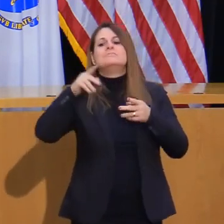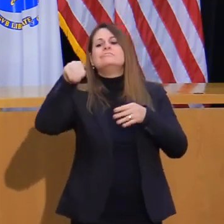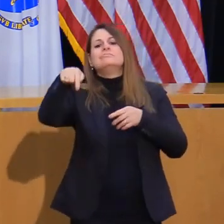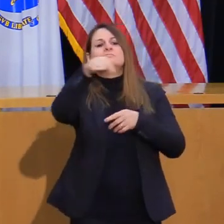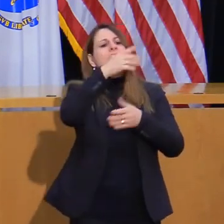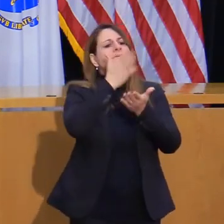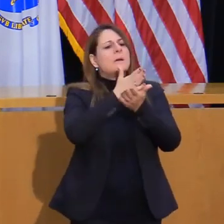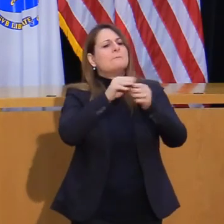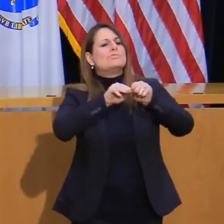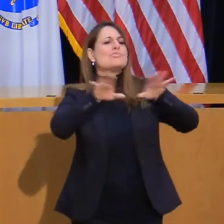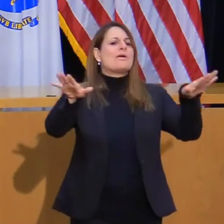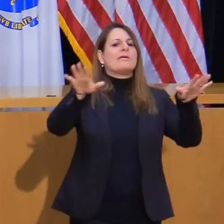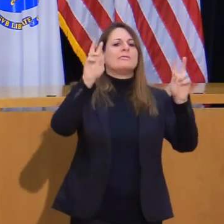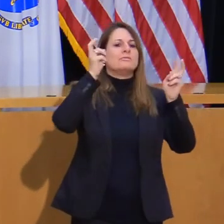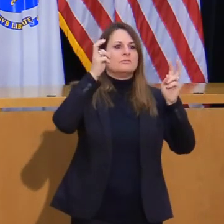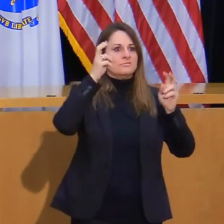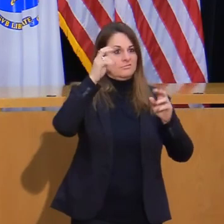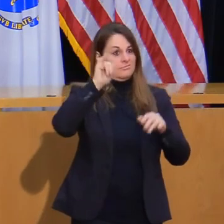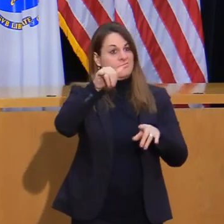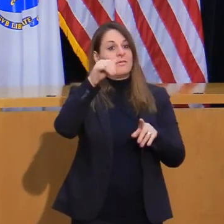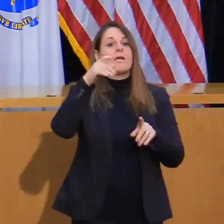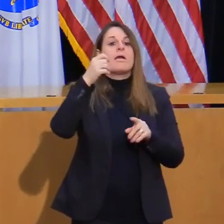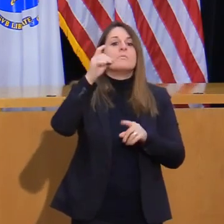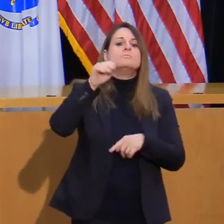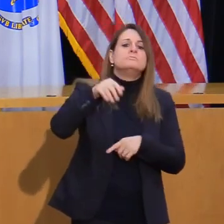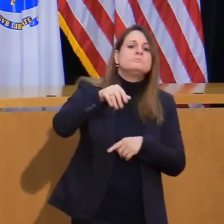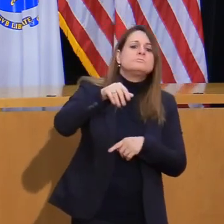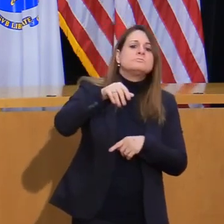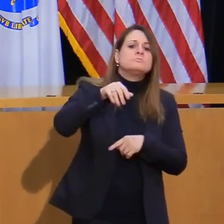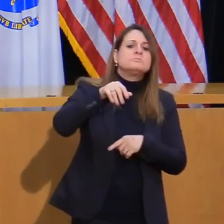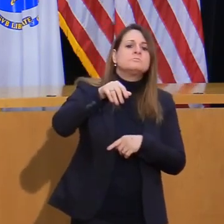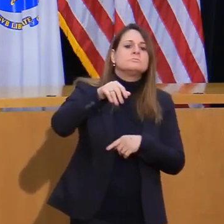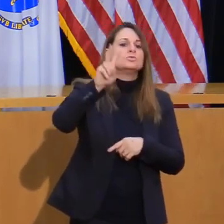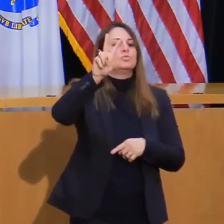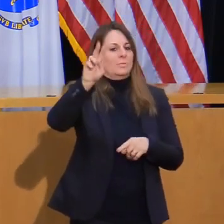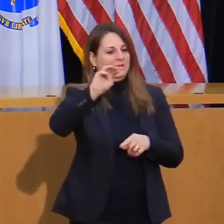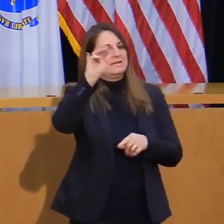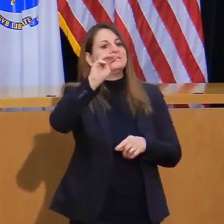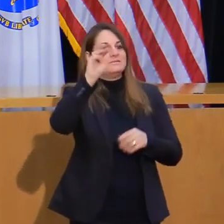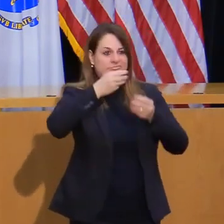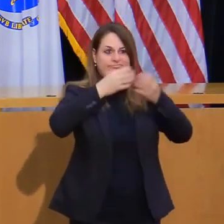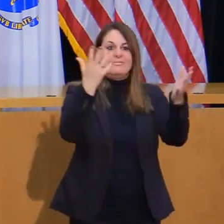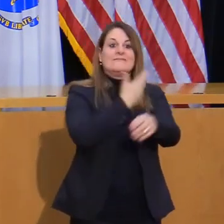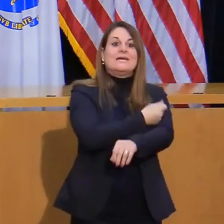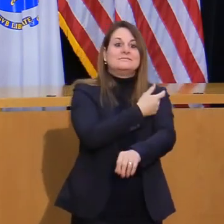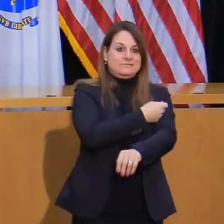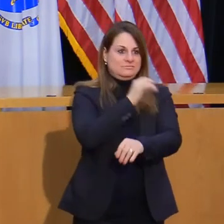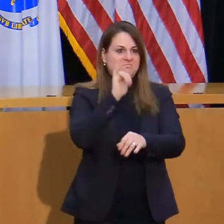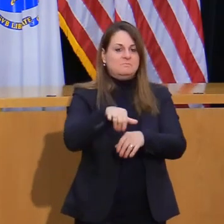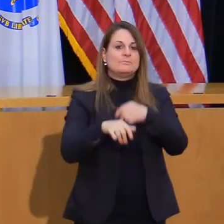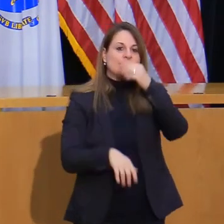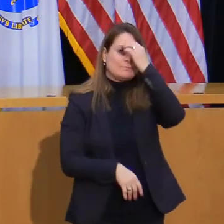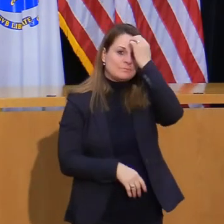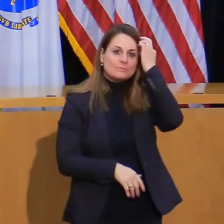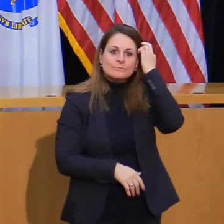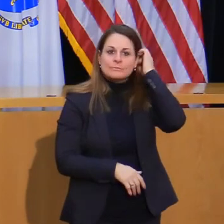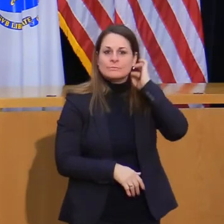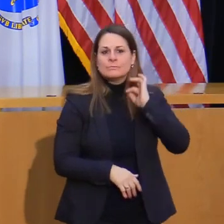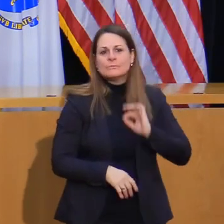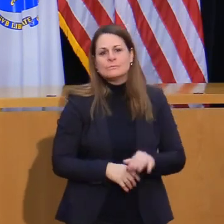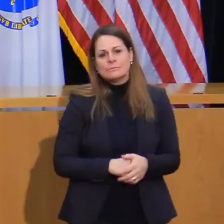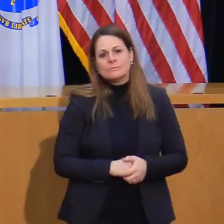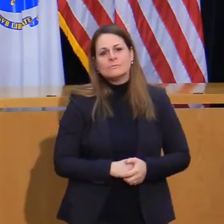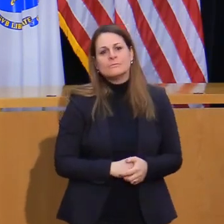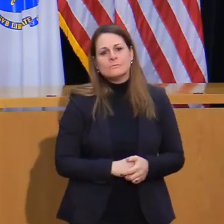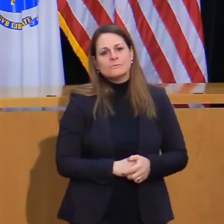the hospital being treated for COVID, and 147 are in the ICU. That number's down since March 1